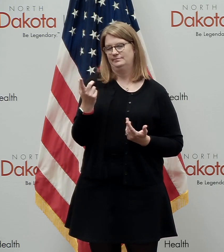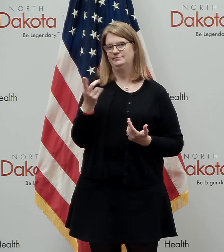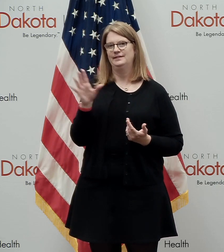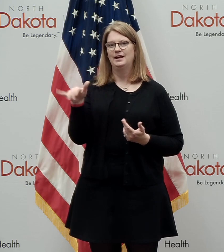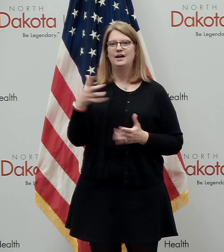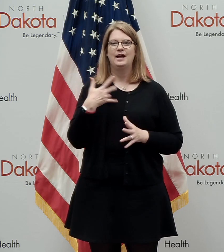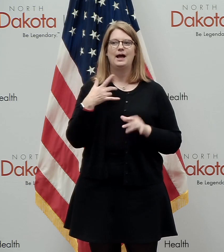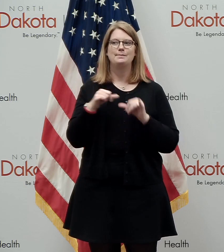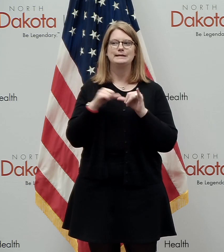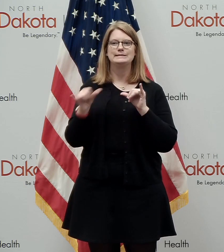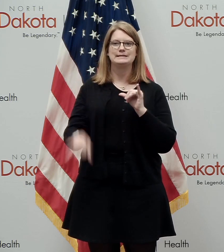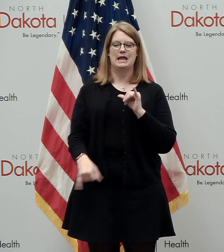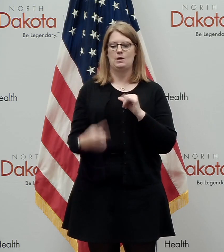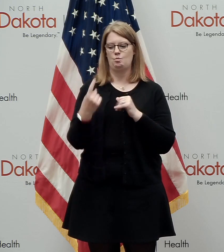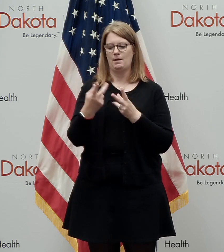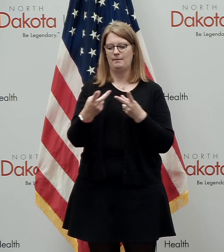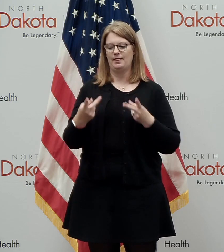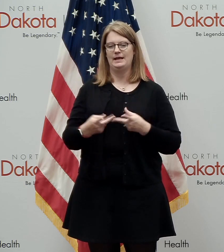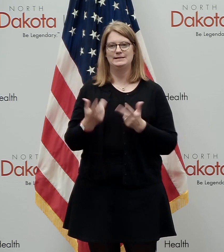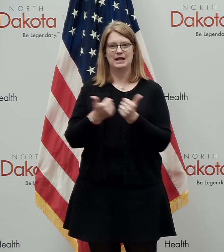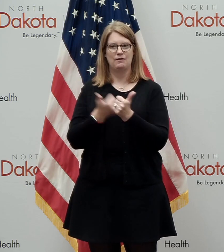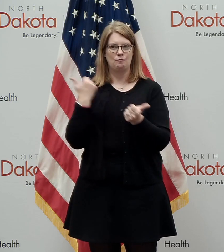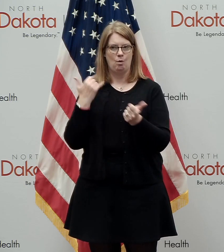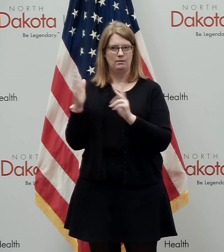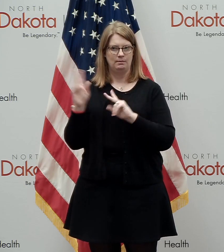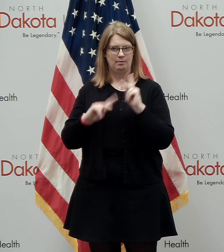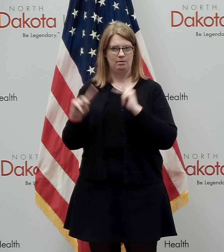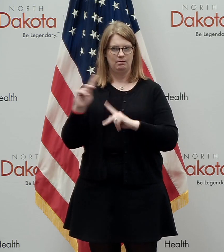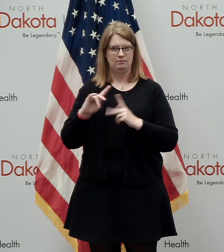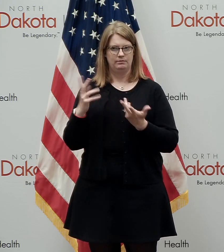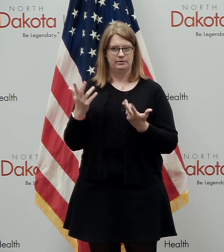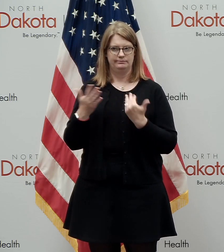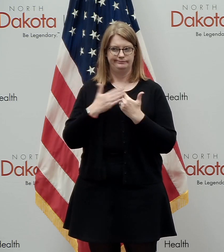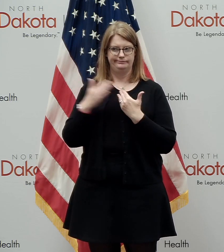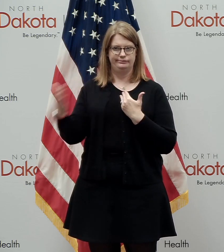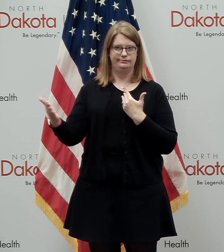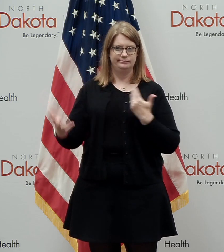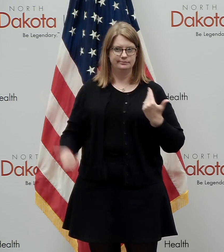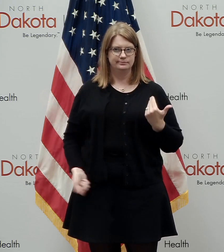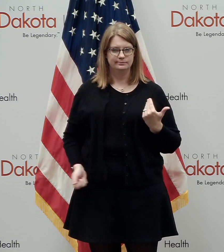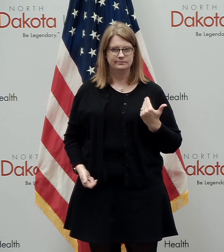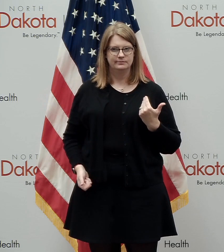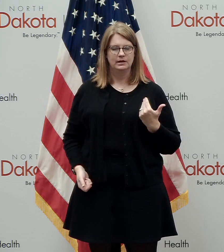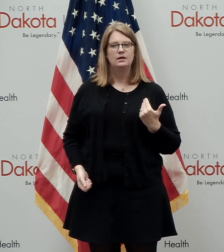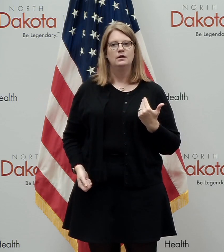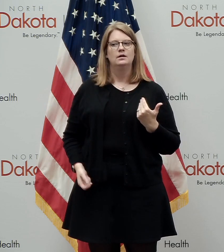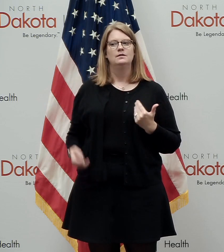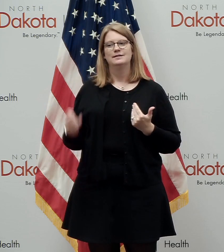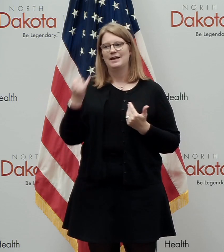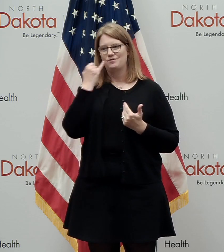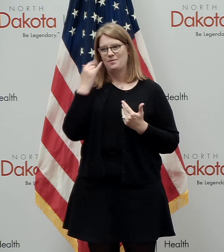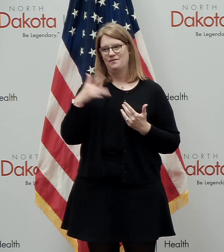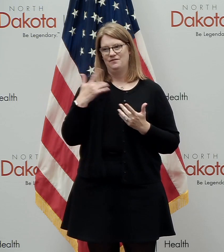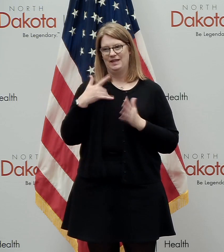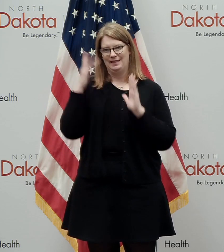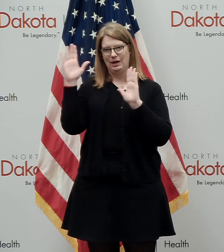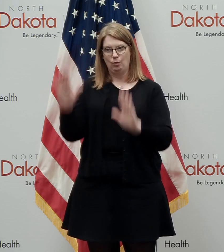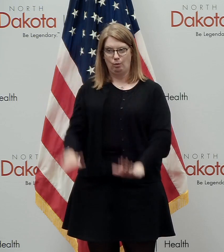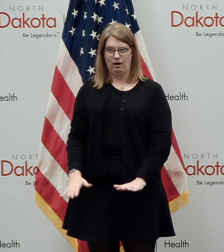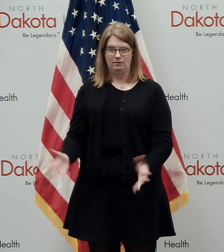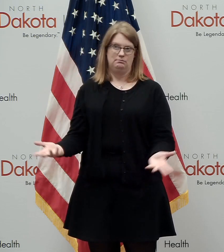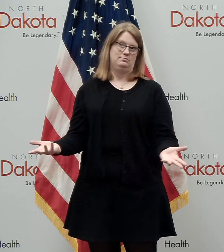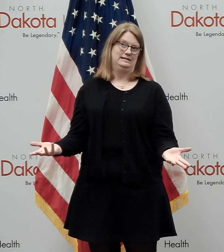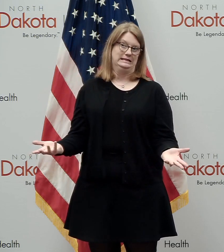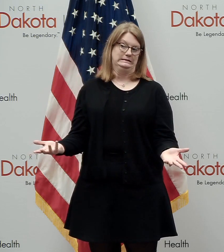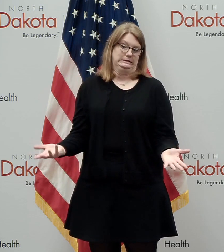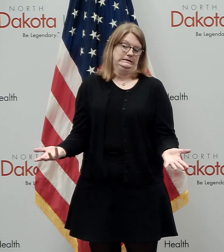going to stay in one spot and avoid people for the remainder of my quarantine if I'm feeling great. So this is